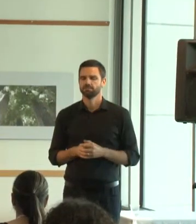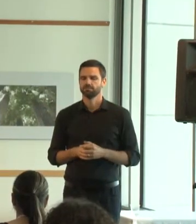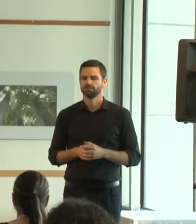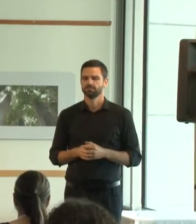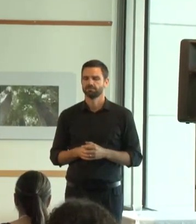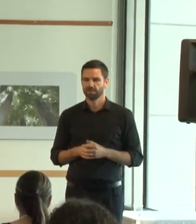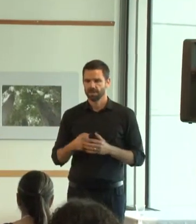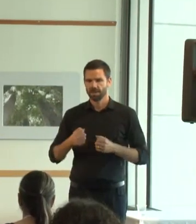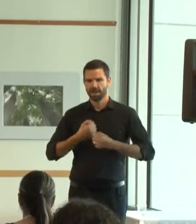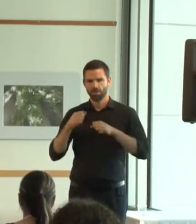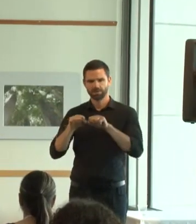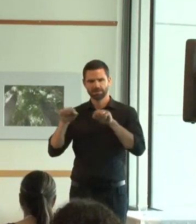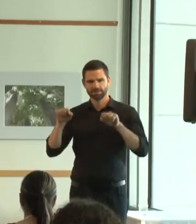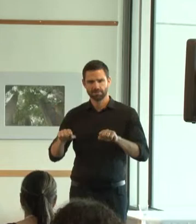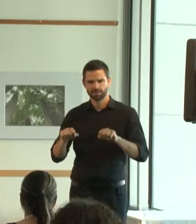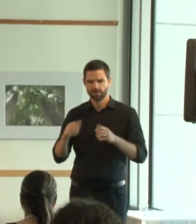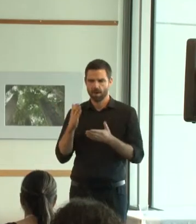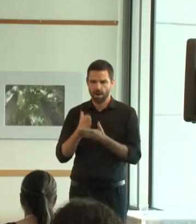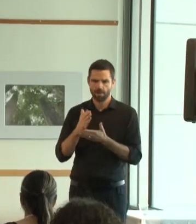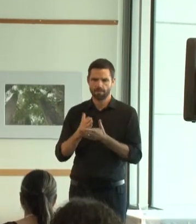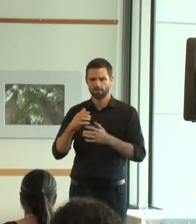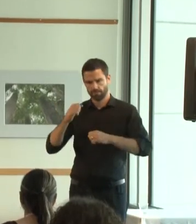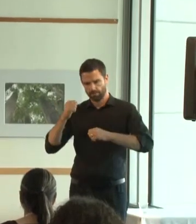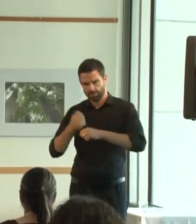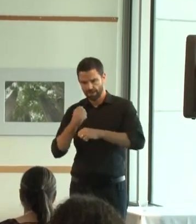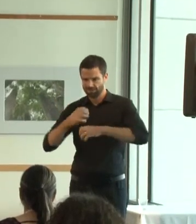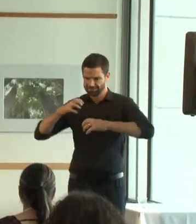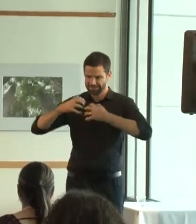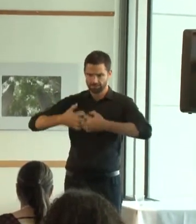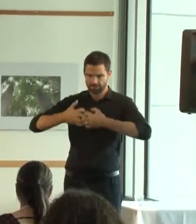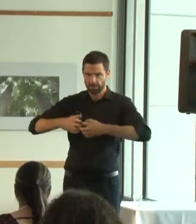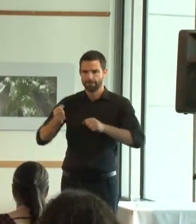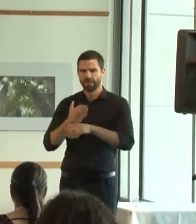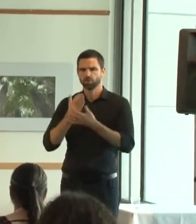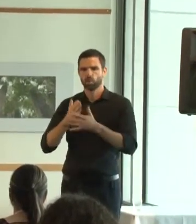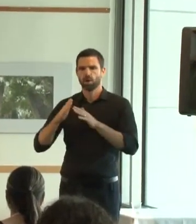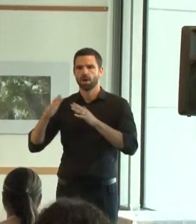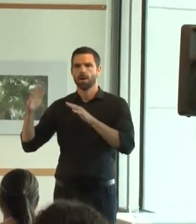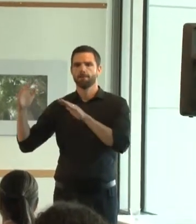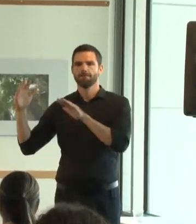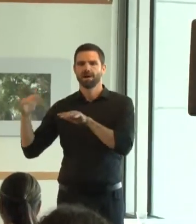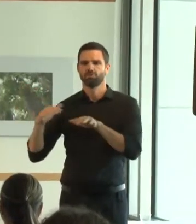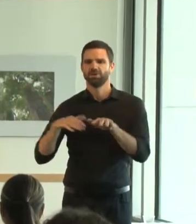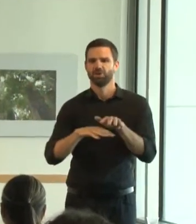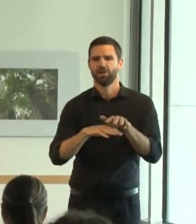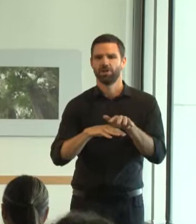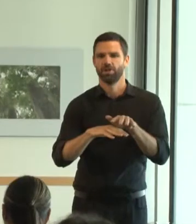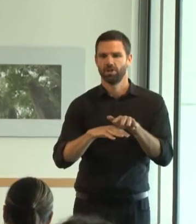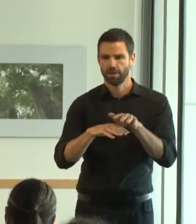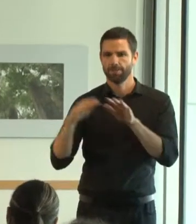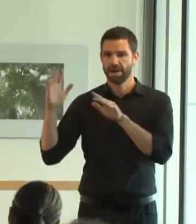are realistically engineered for migration, and they're designed to preserve things first and make access to them